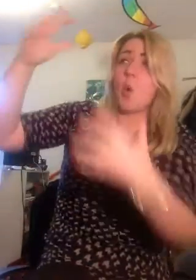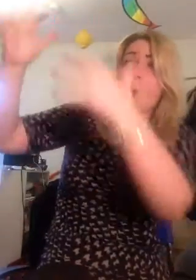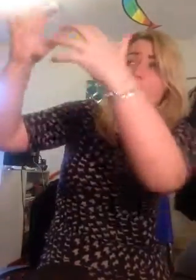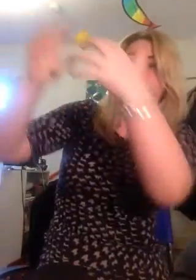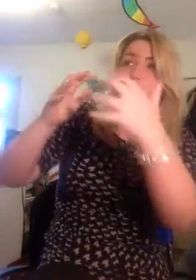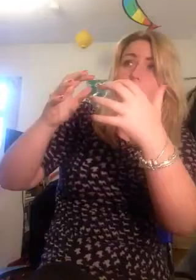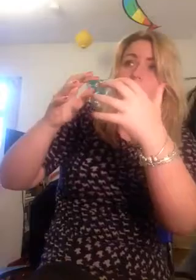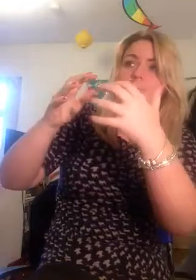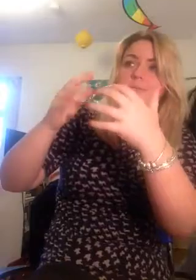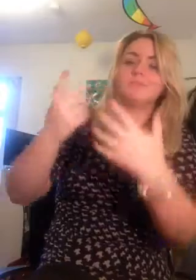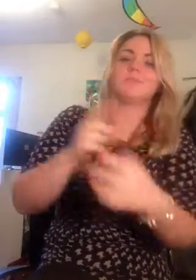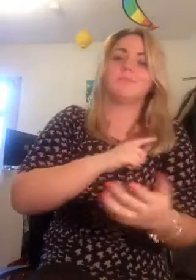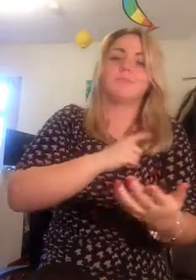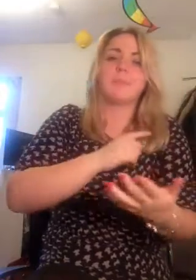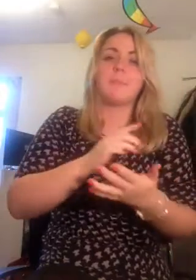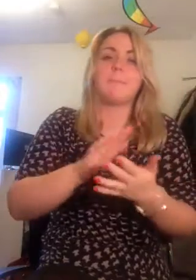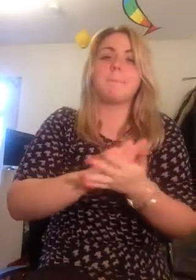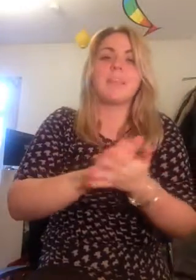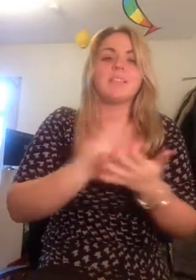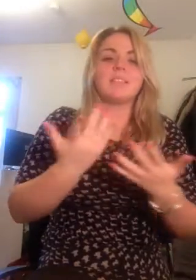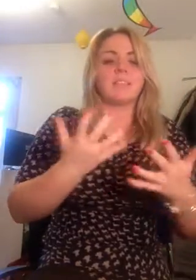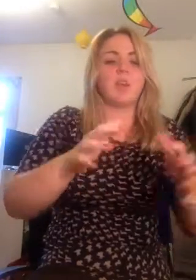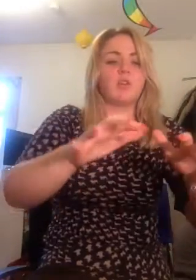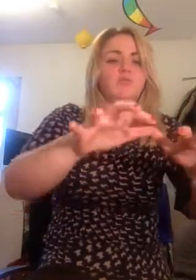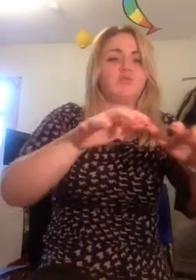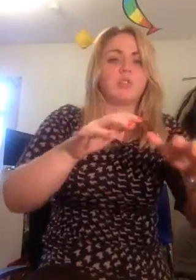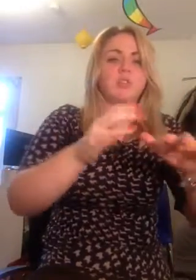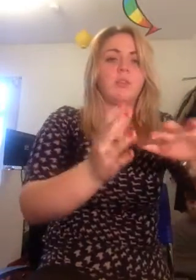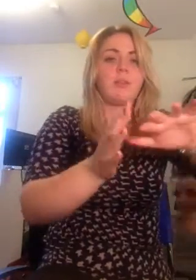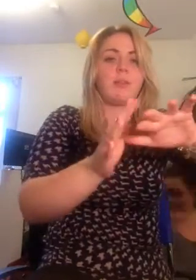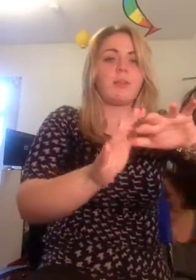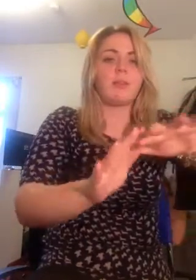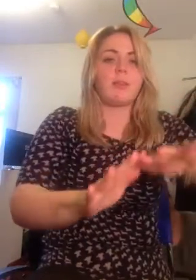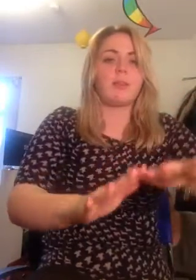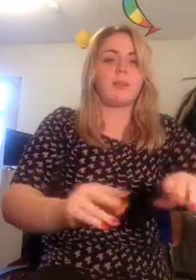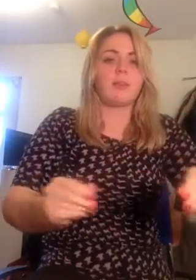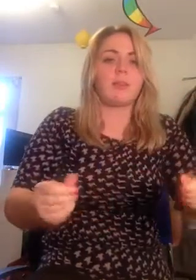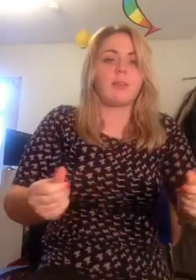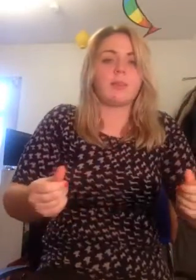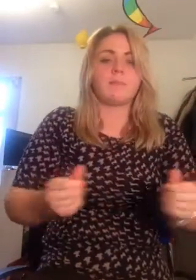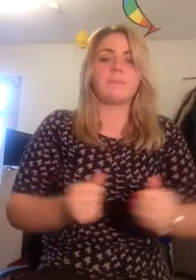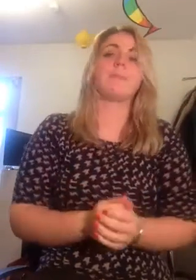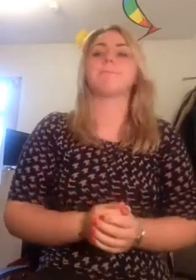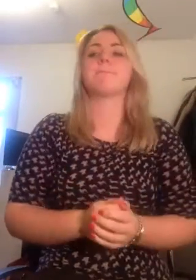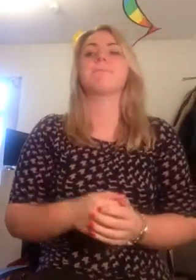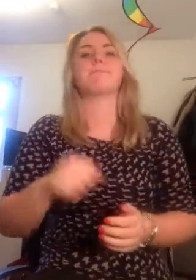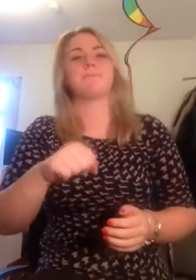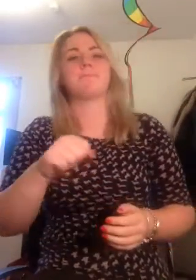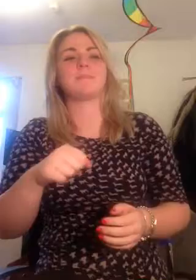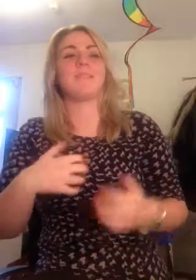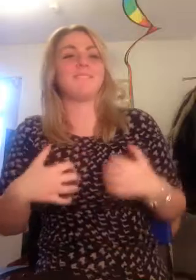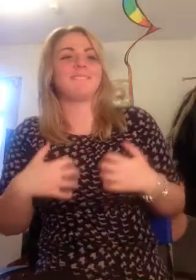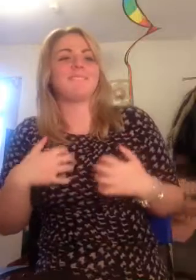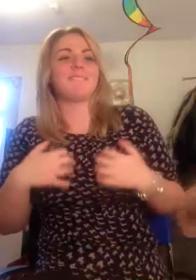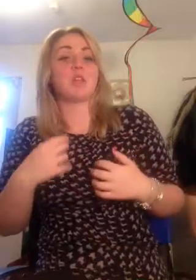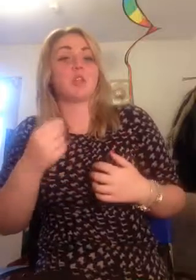frost, really. Yeah, we're looking forward to the sunshine so we can get our full dose of vitamin D. Because I don't know if